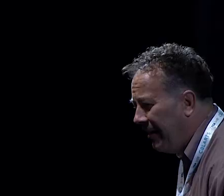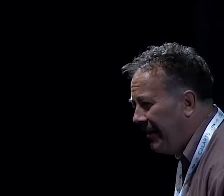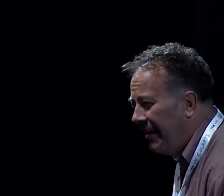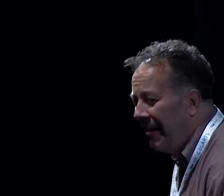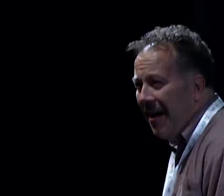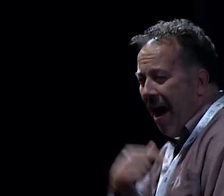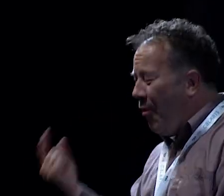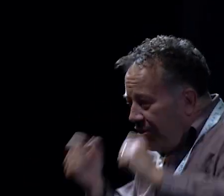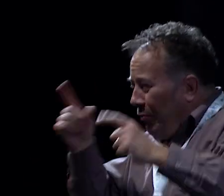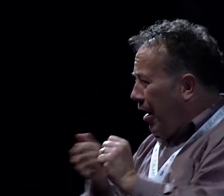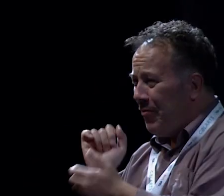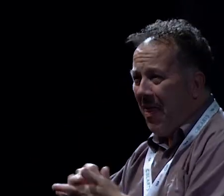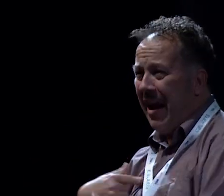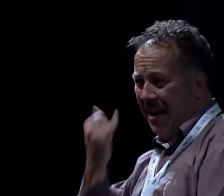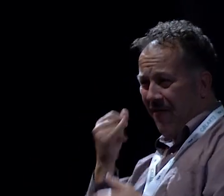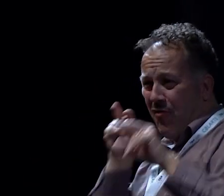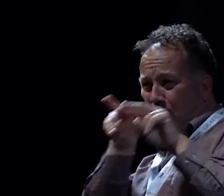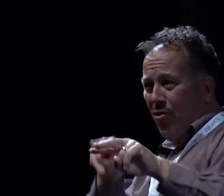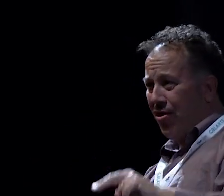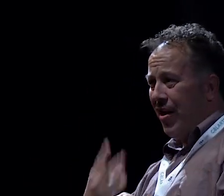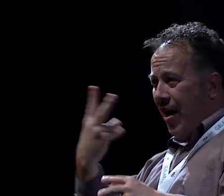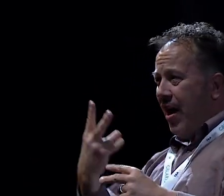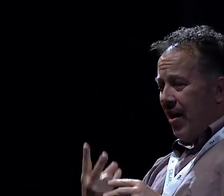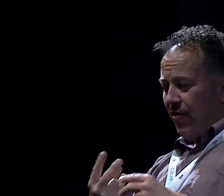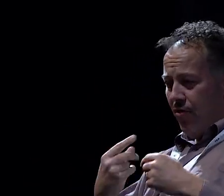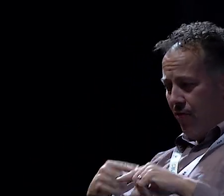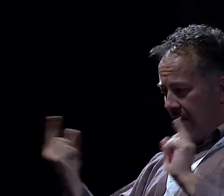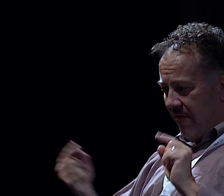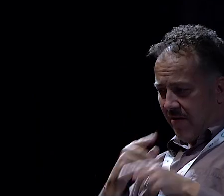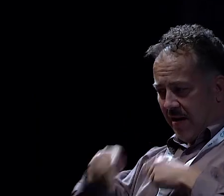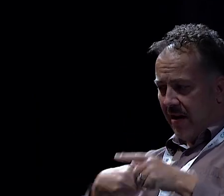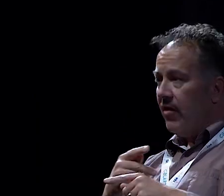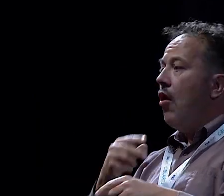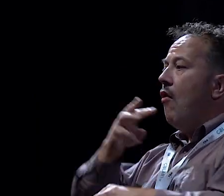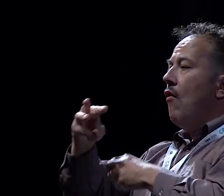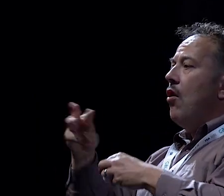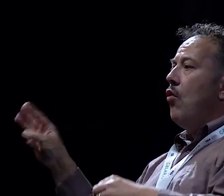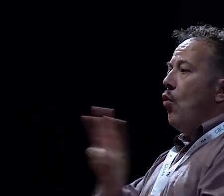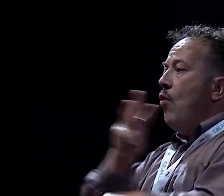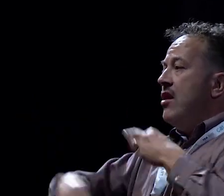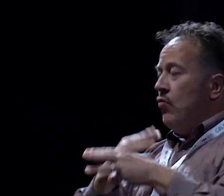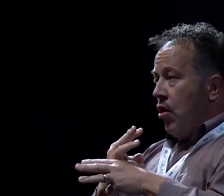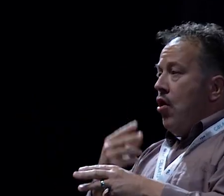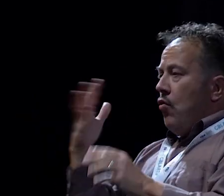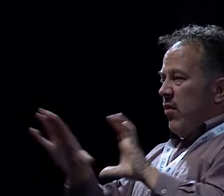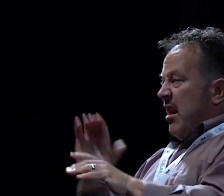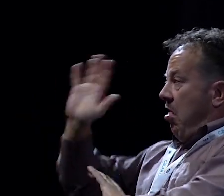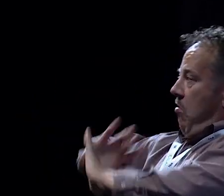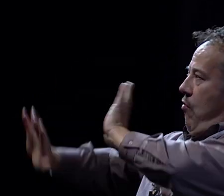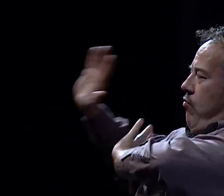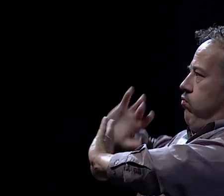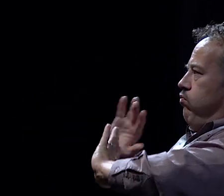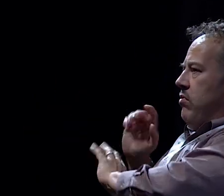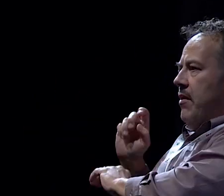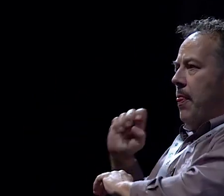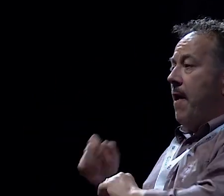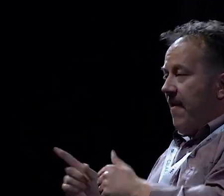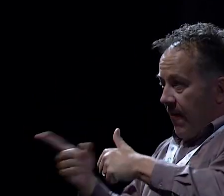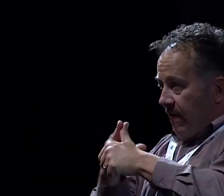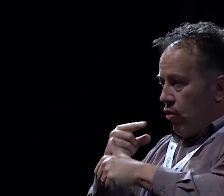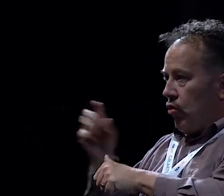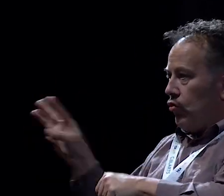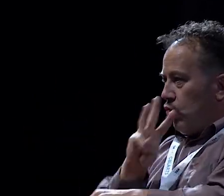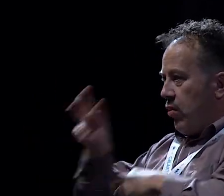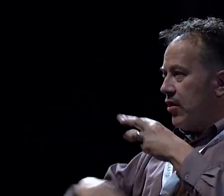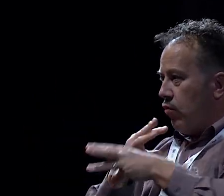I'm always surprised by that. And if you look at the two versions of Westworld, now, we did this years ago. This is before Westworld. The first Westworld is